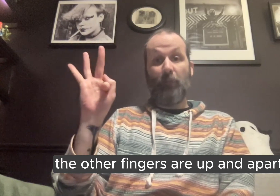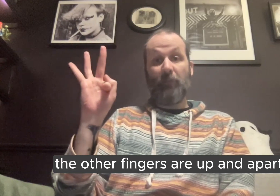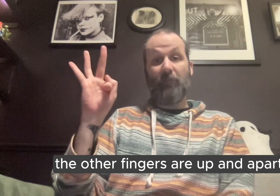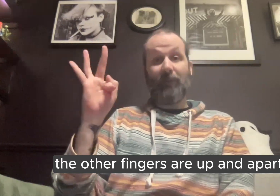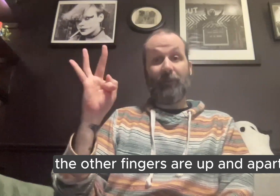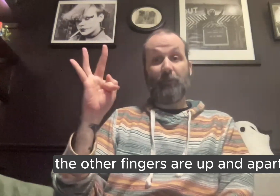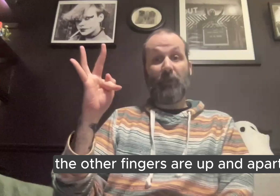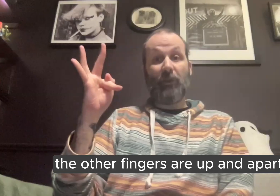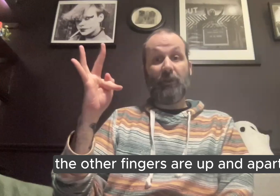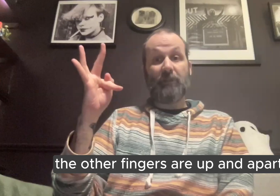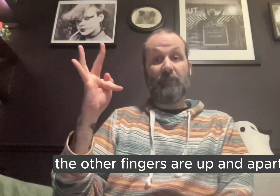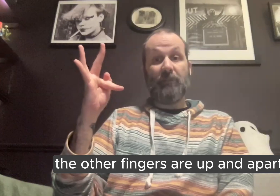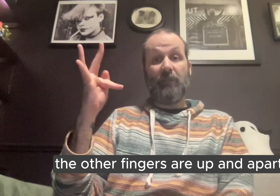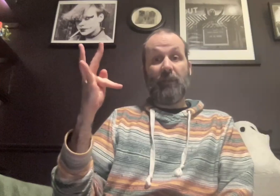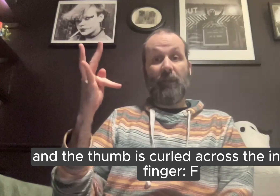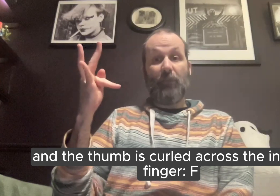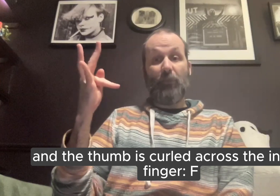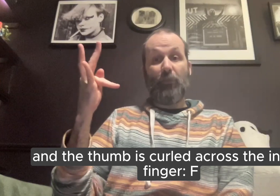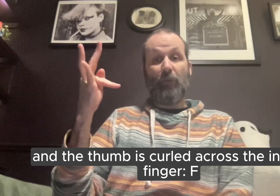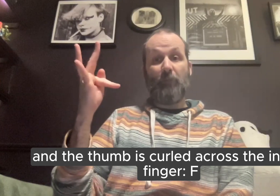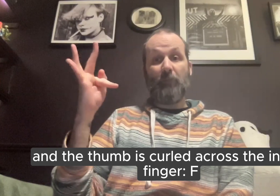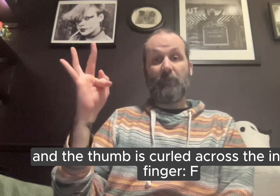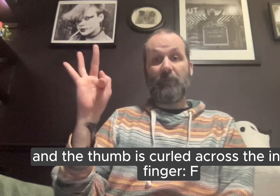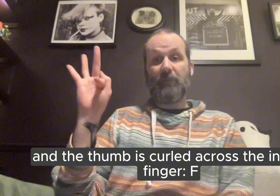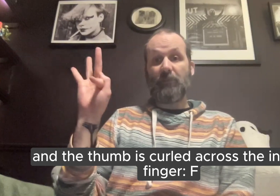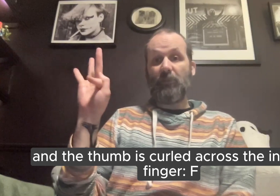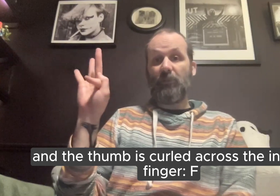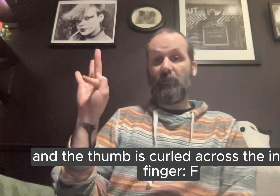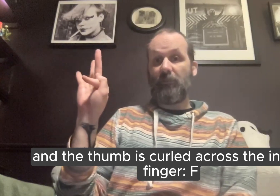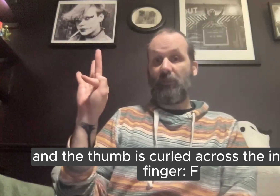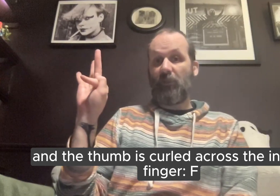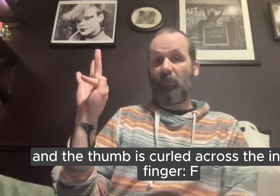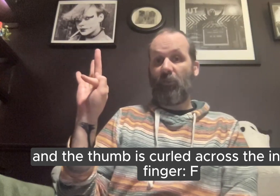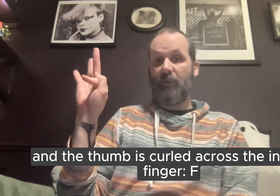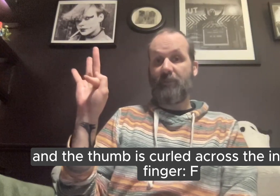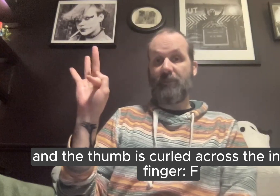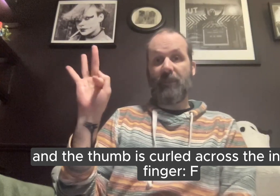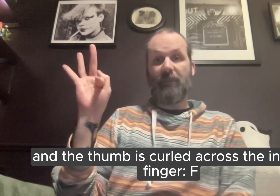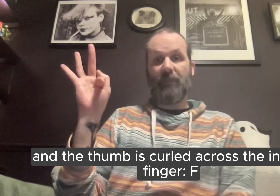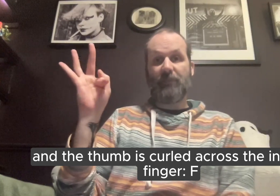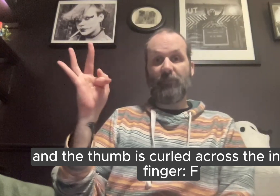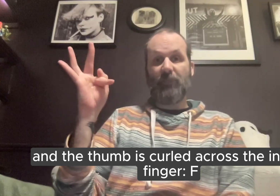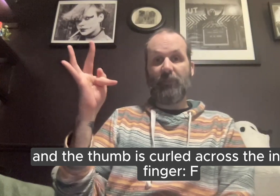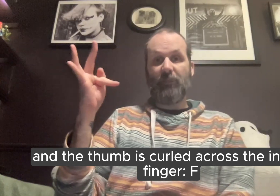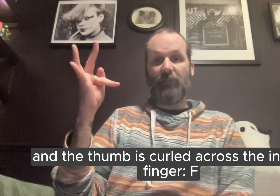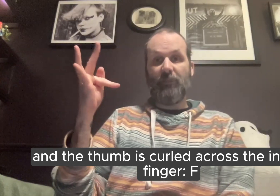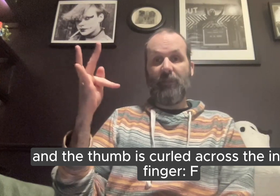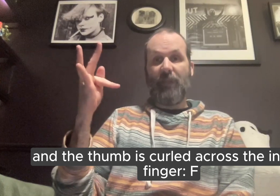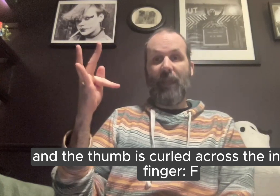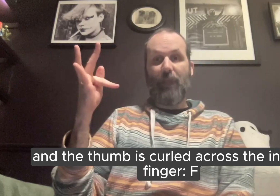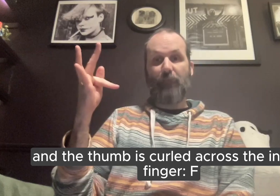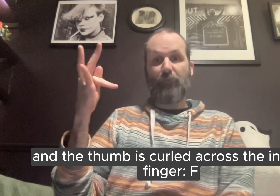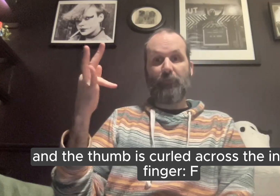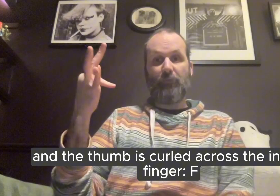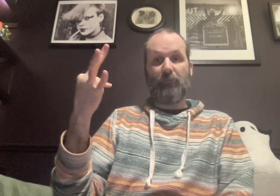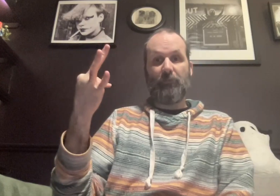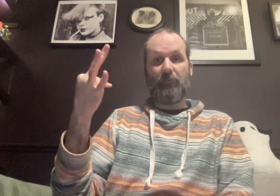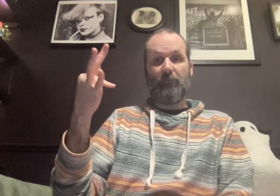up and apart, and the thumb is curled across the index finger. F.